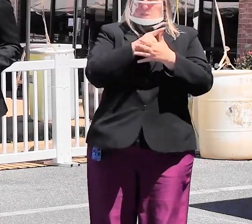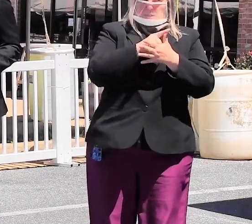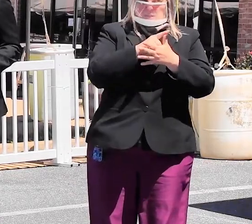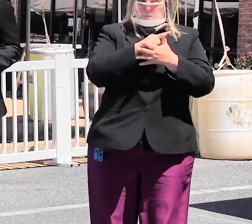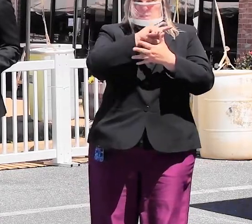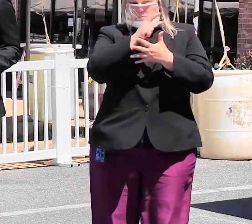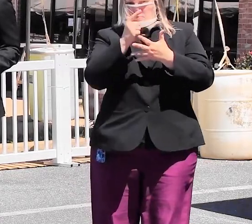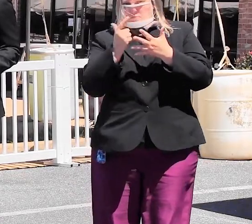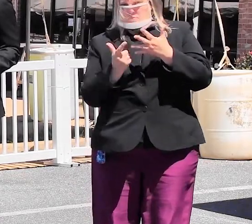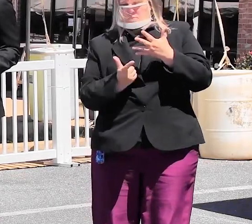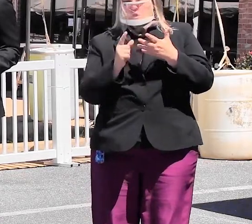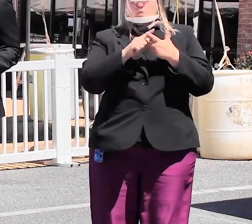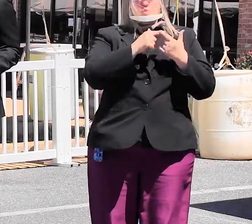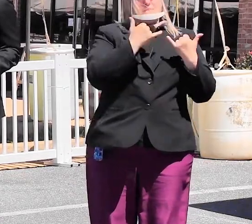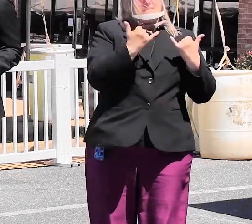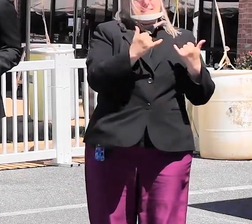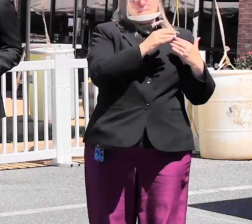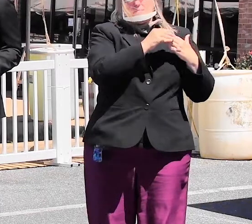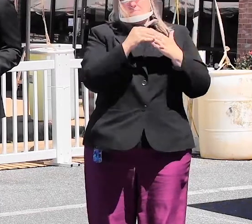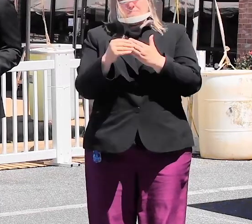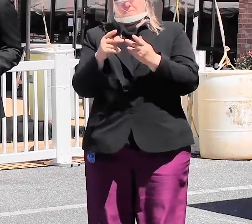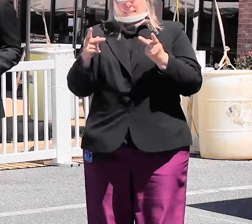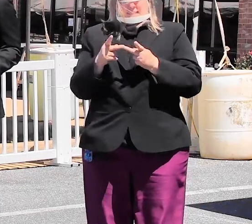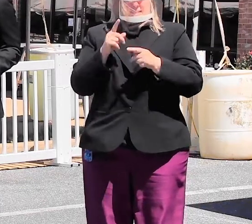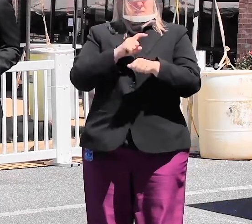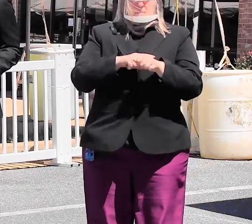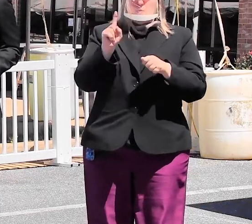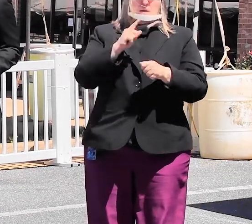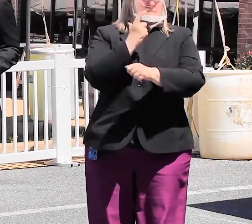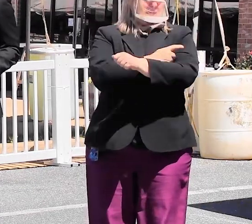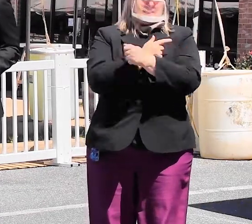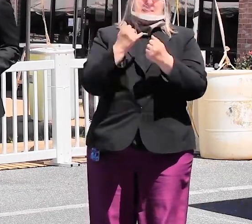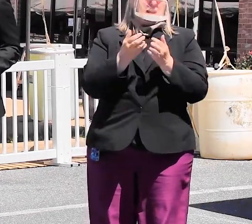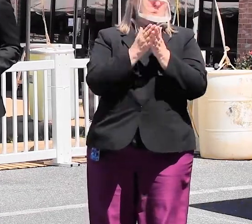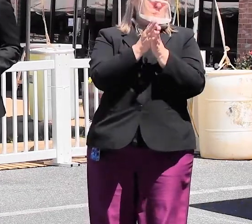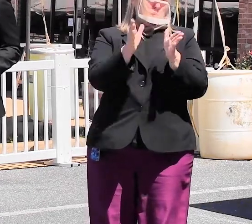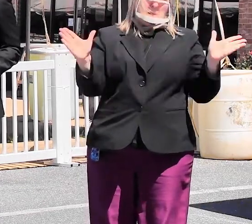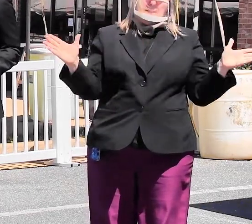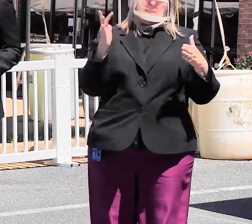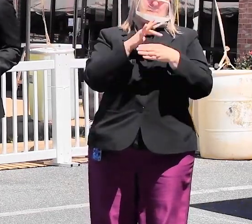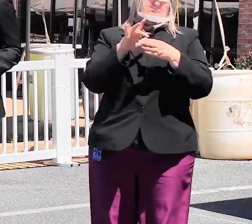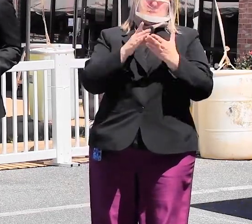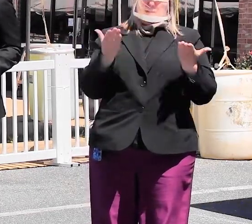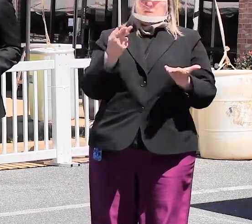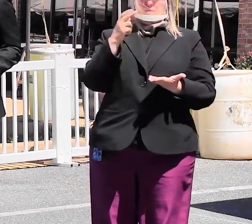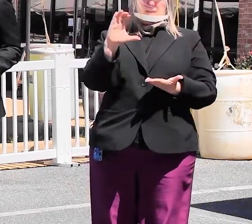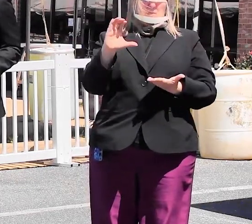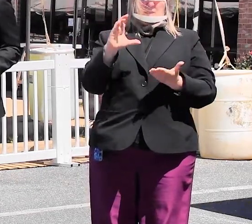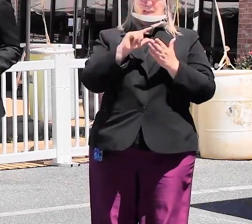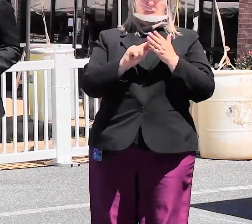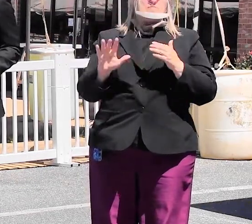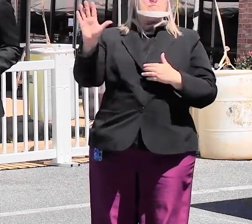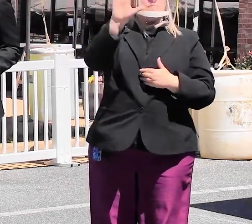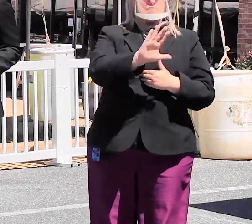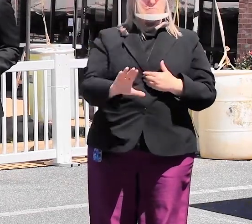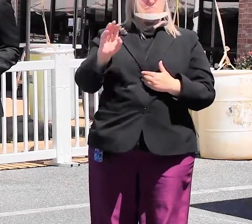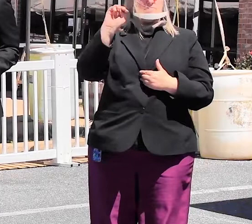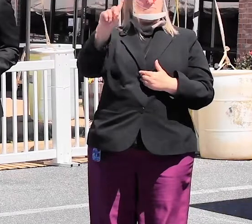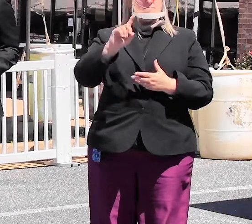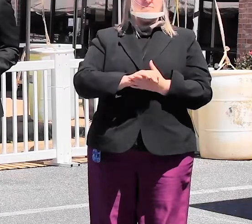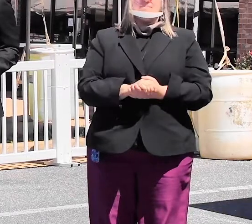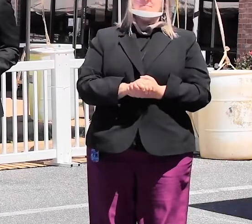way to this point in time where vaccine is now widely available in Howard County and throughout the state of Maryland.